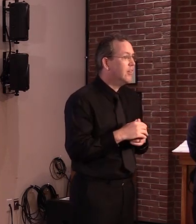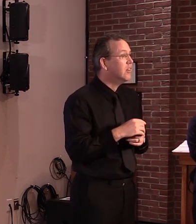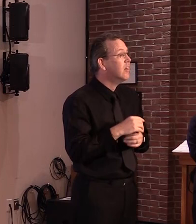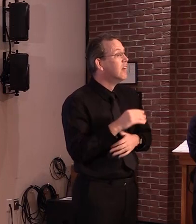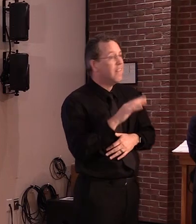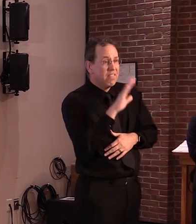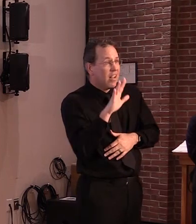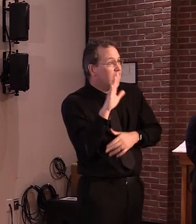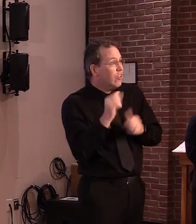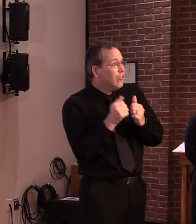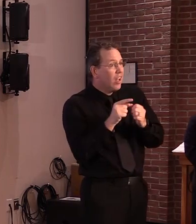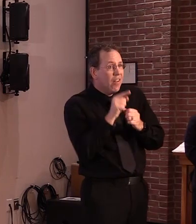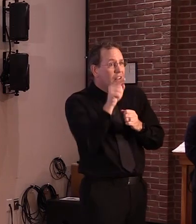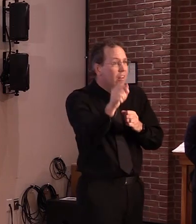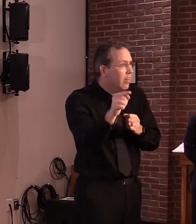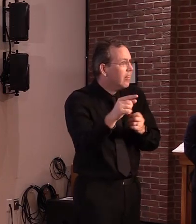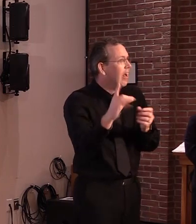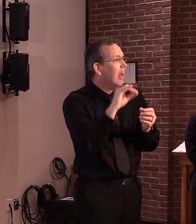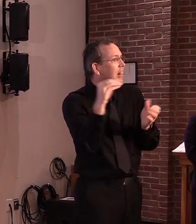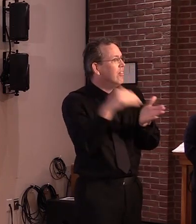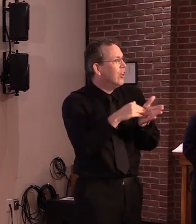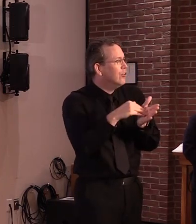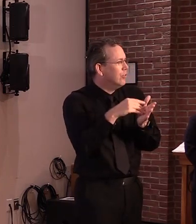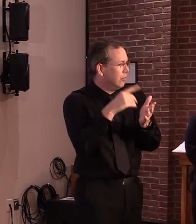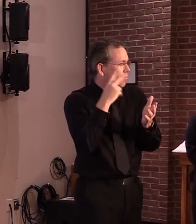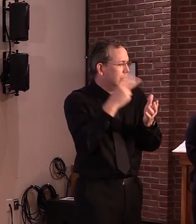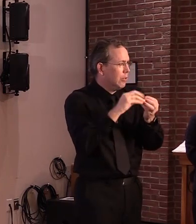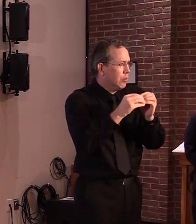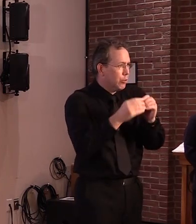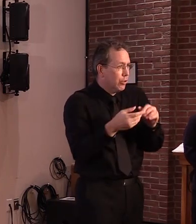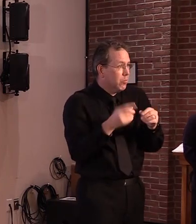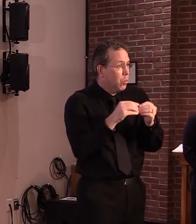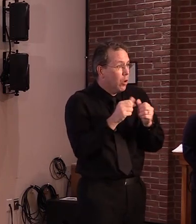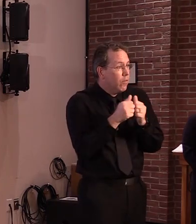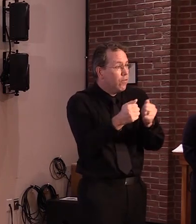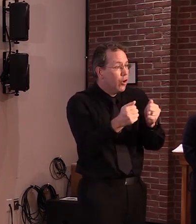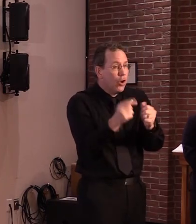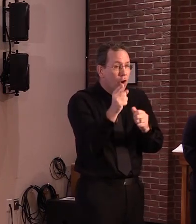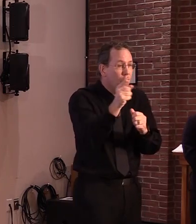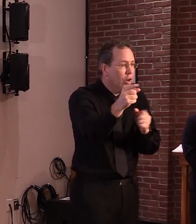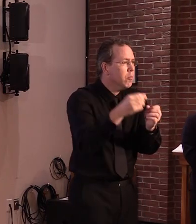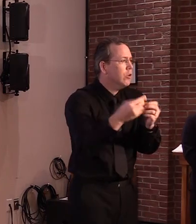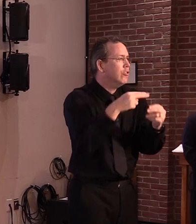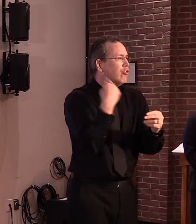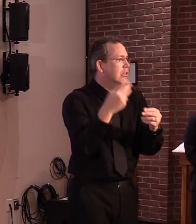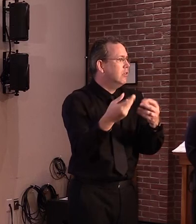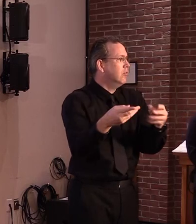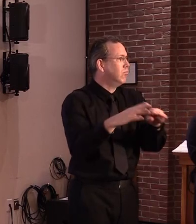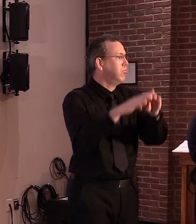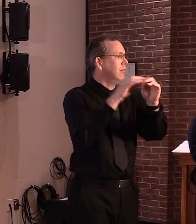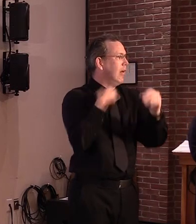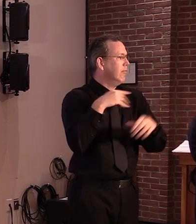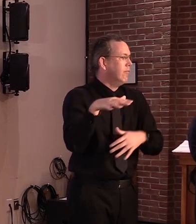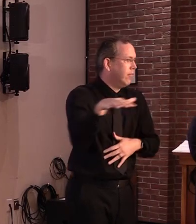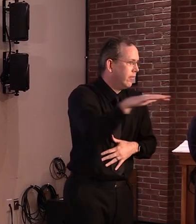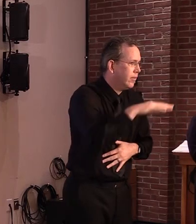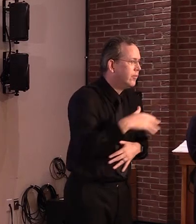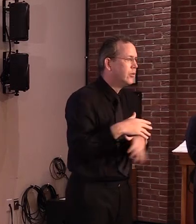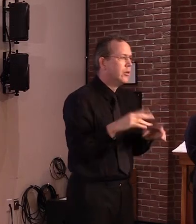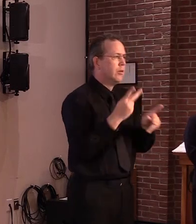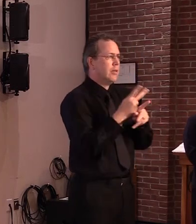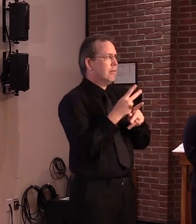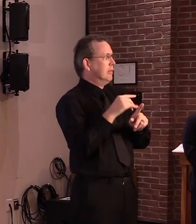for Vermonters about the challenges that our neighbors continue to experience with COVID-19, even as we've seen